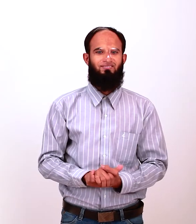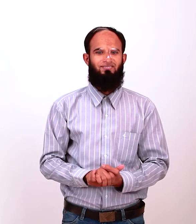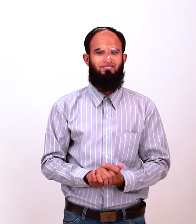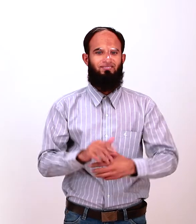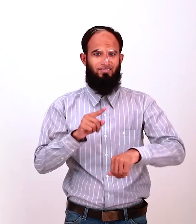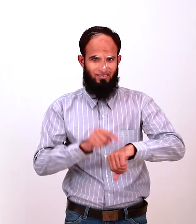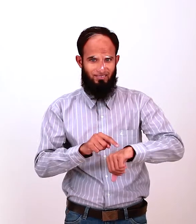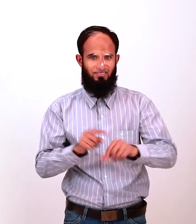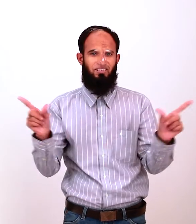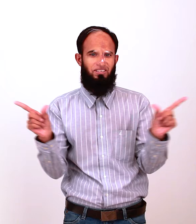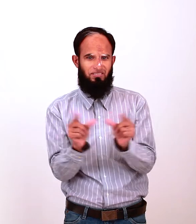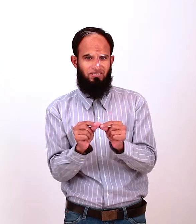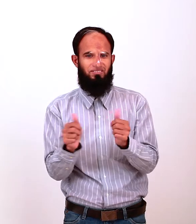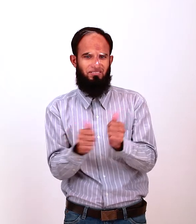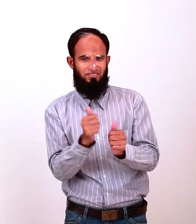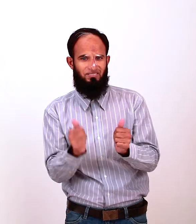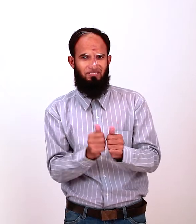it is still a short period of time.